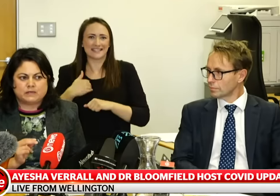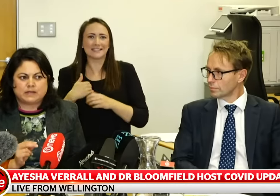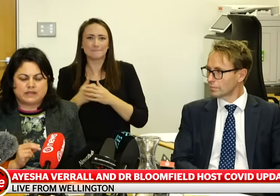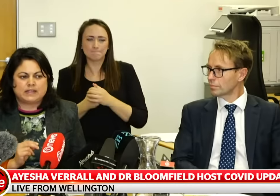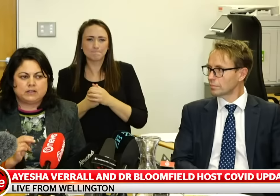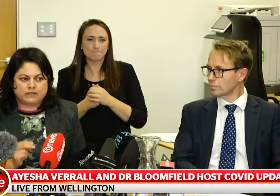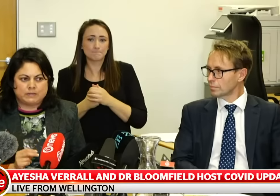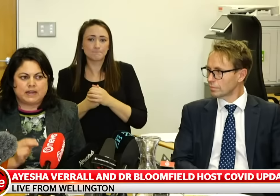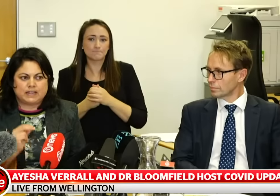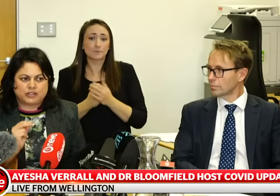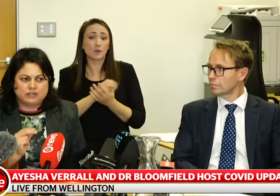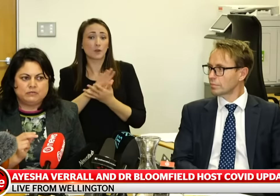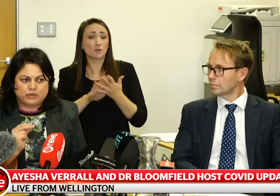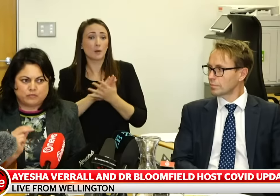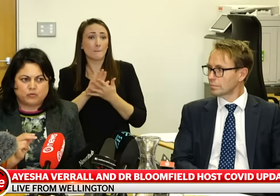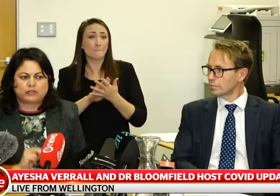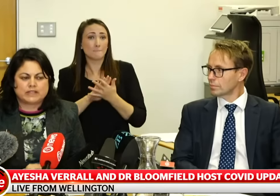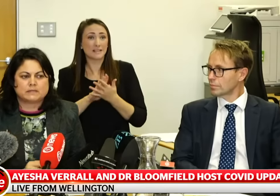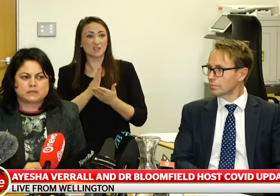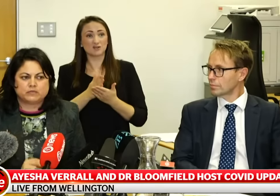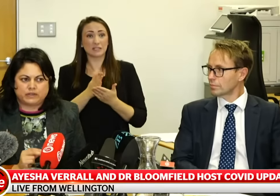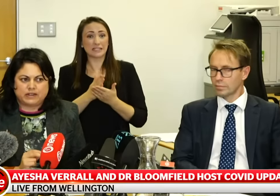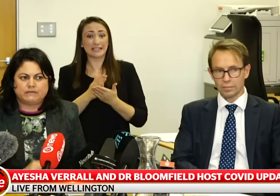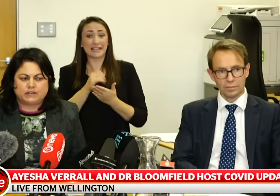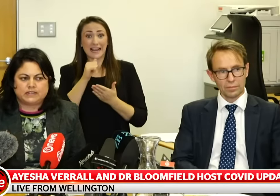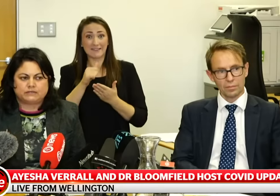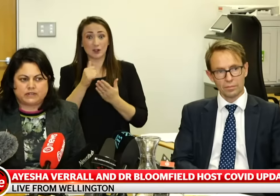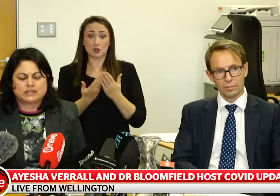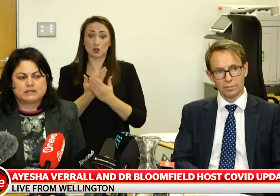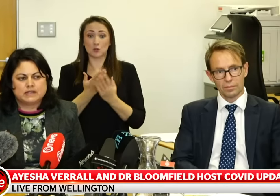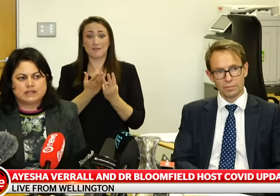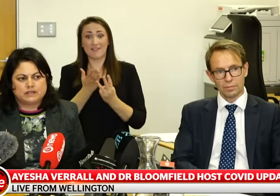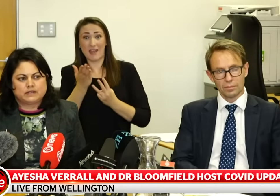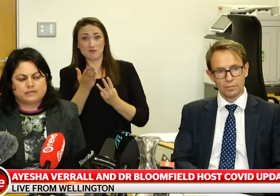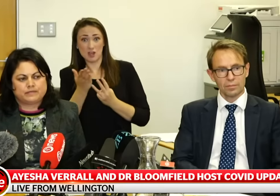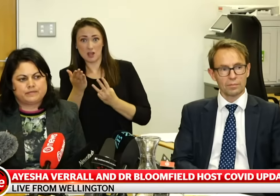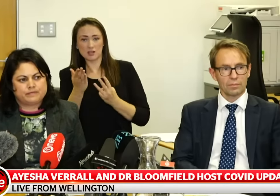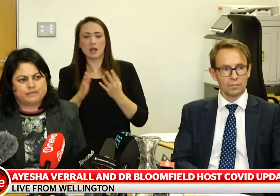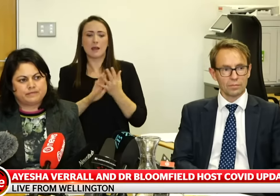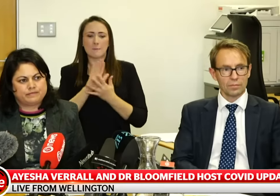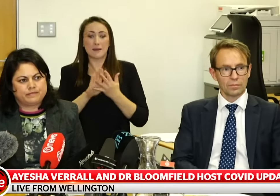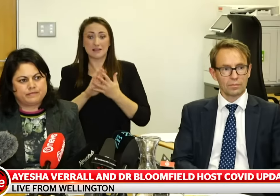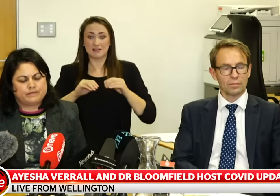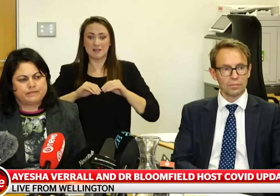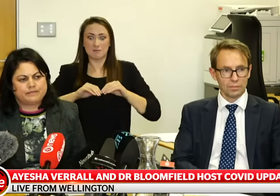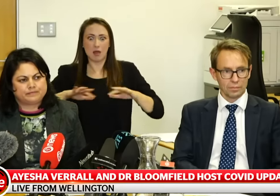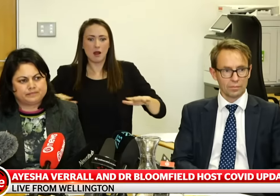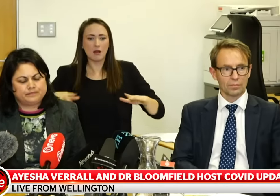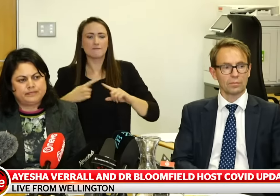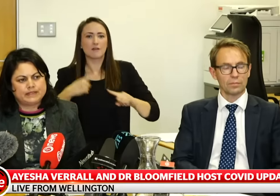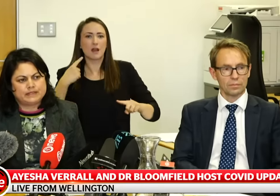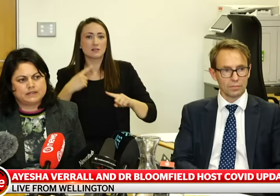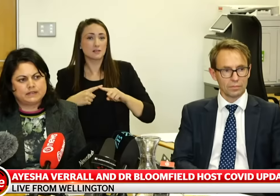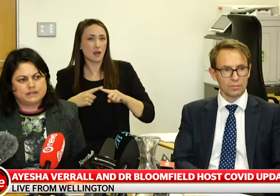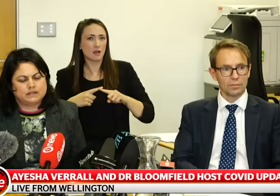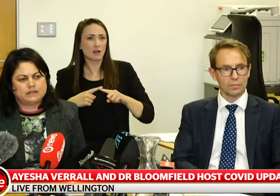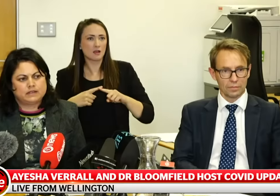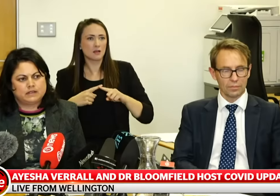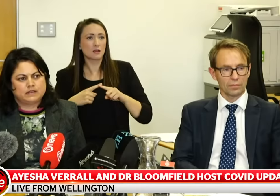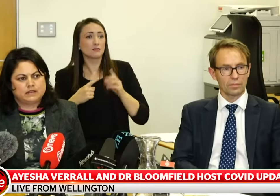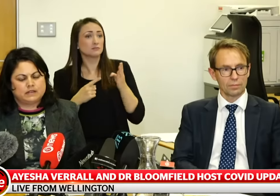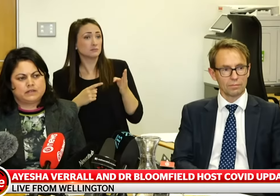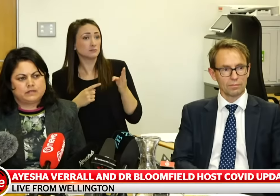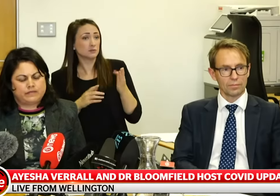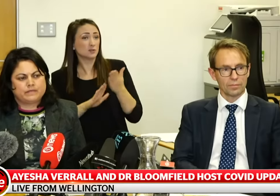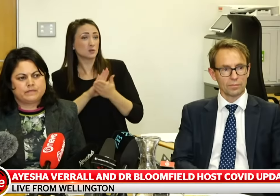the feasibility of elimination with a more transmissible variant very different. Is the public compliant, or is the public acceptability enough to be